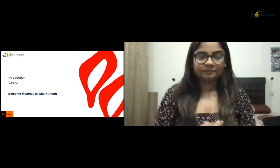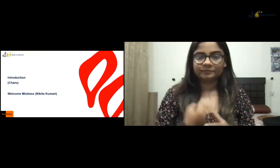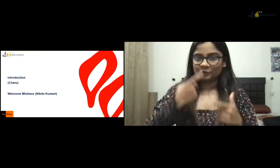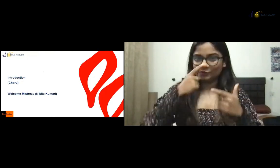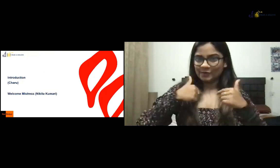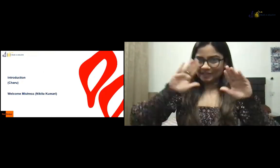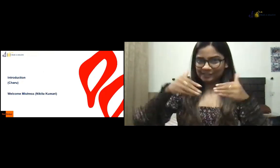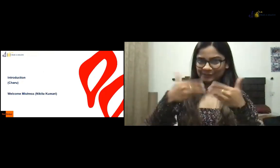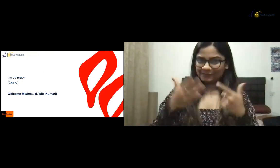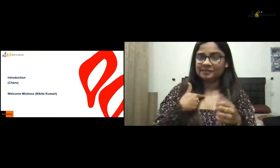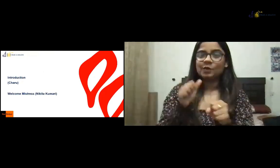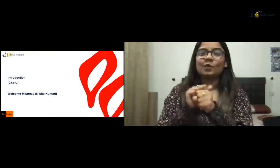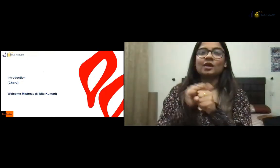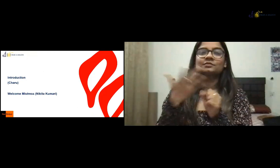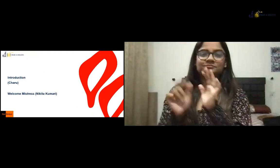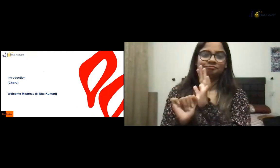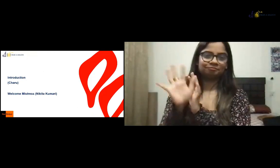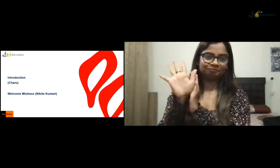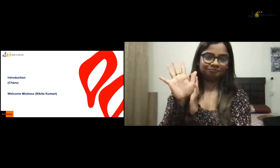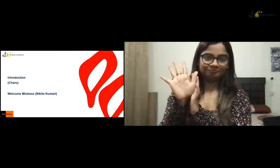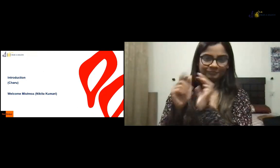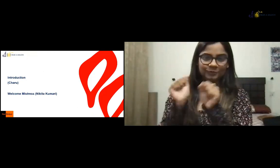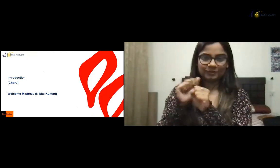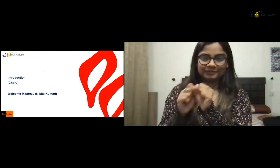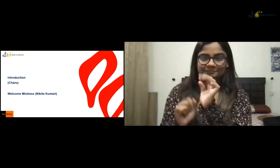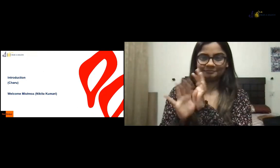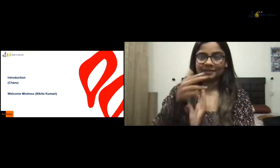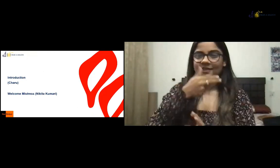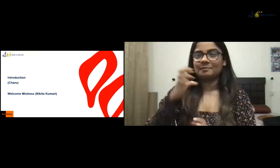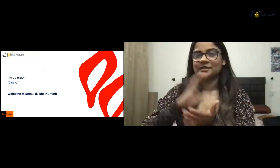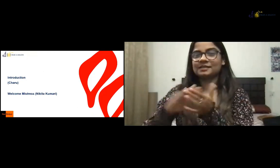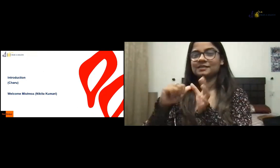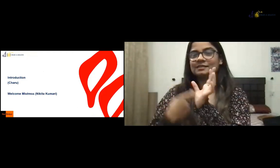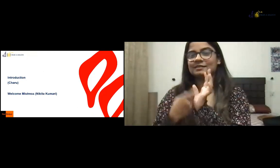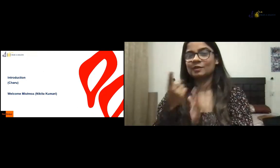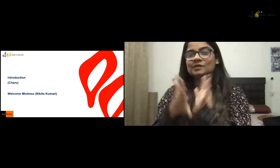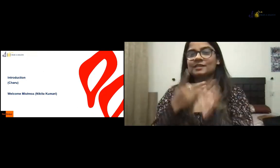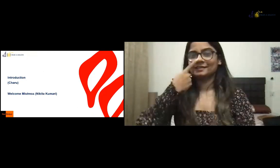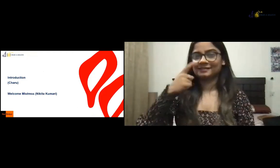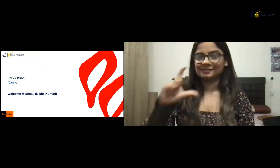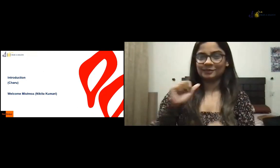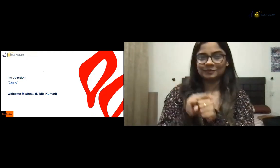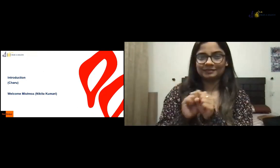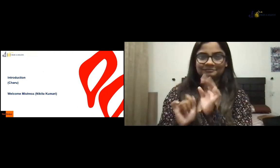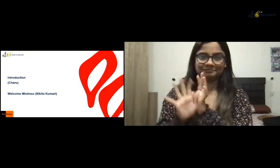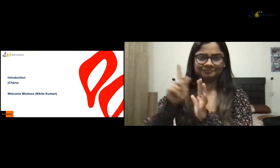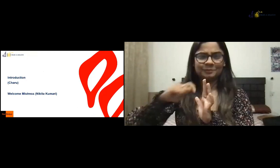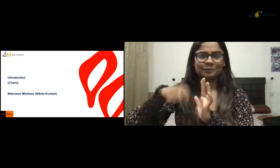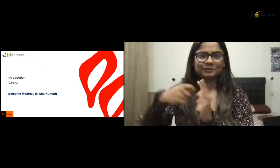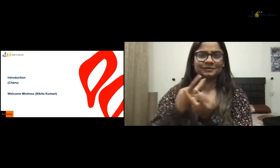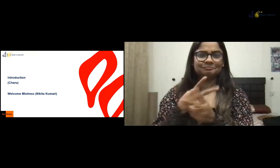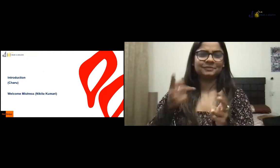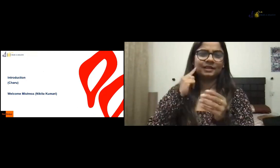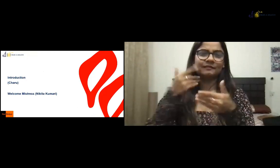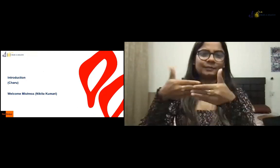Next. Yes, so introduction. You know me, I'm working with a EM Million. My name is Charu, and this is my